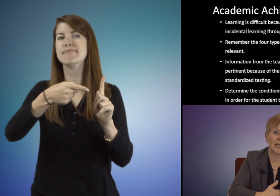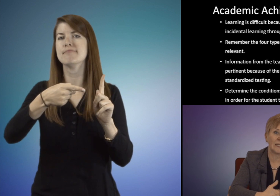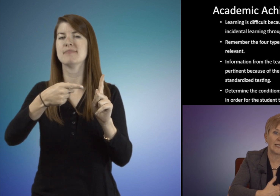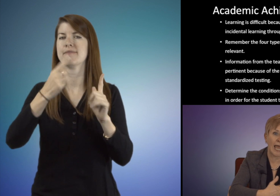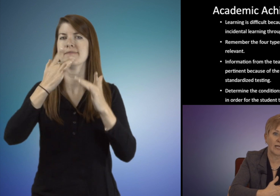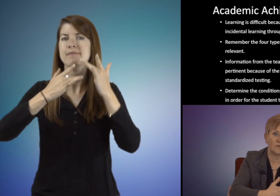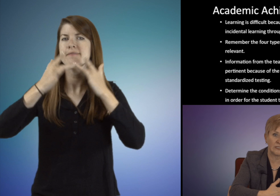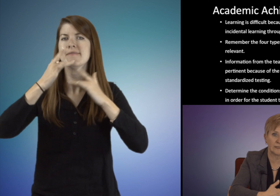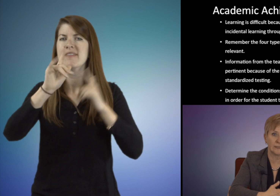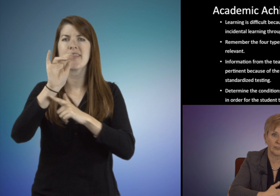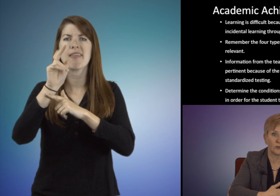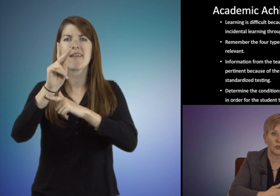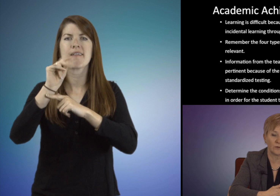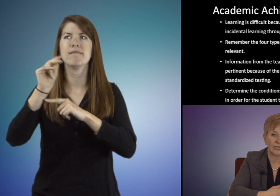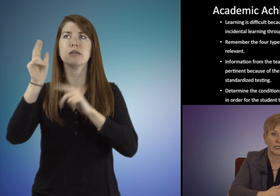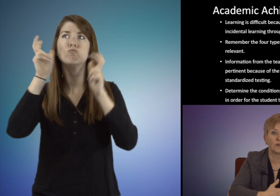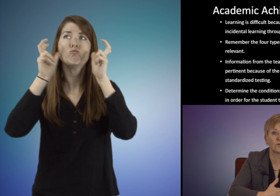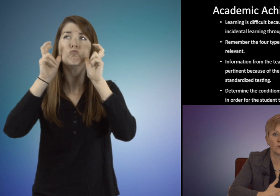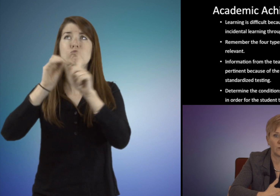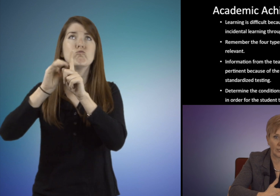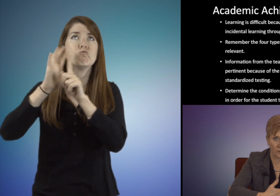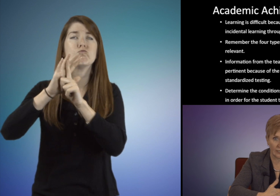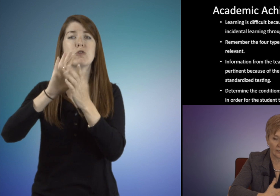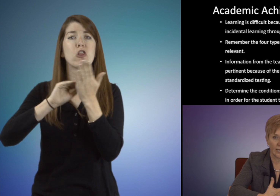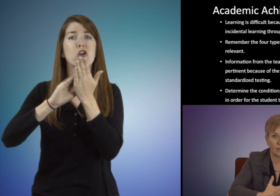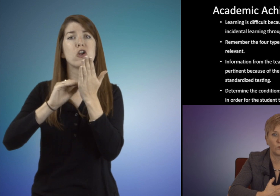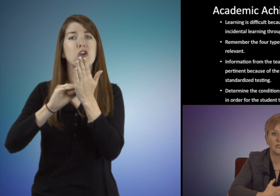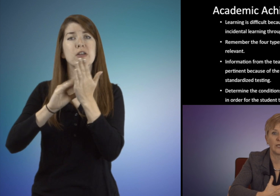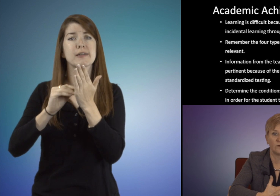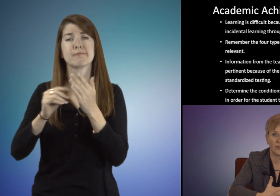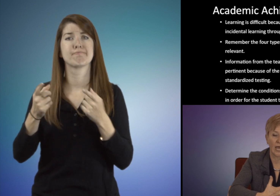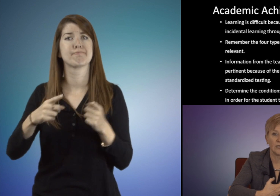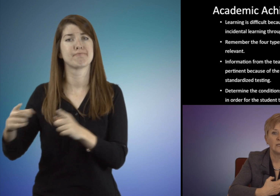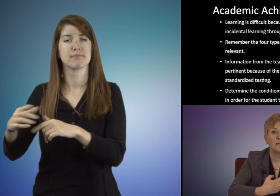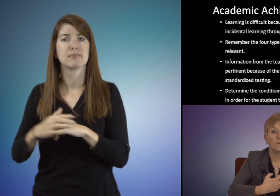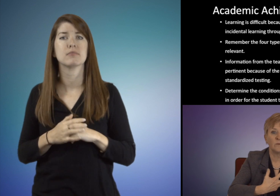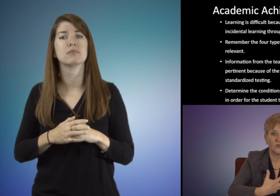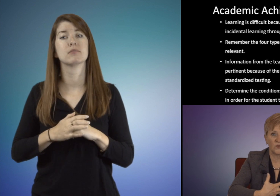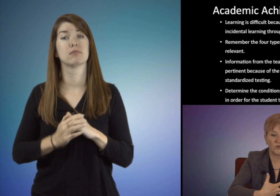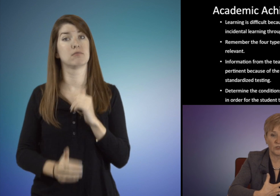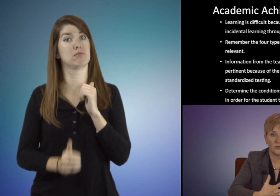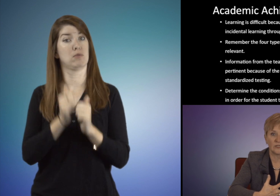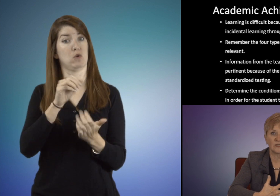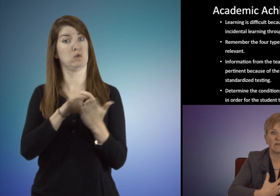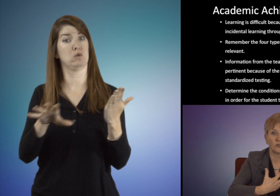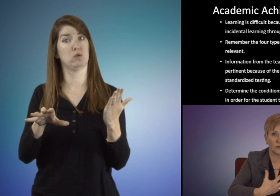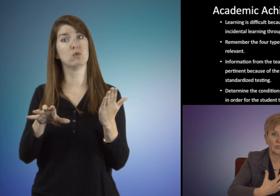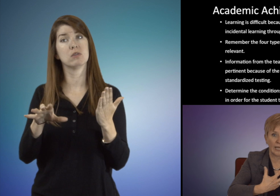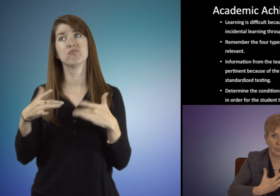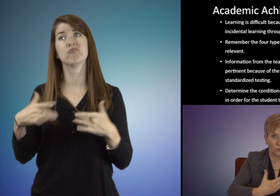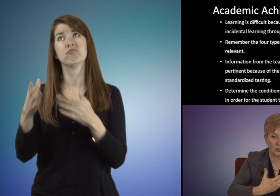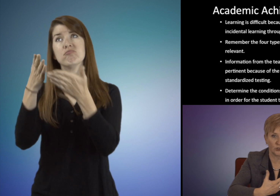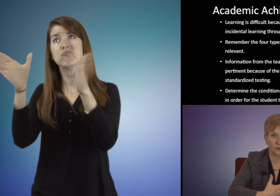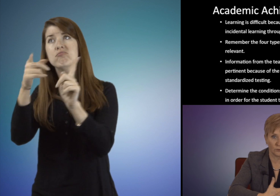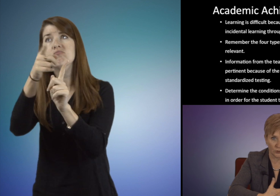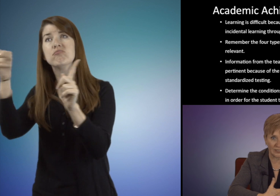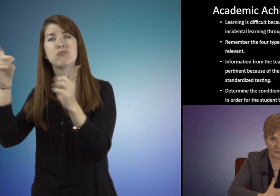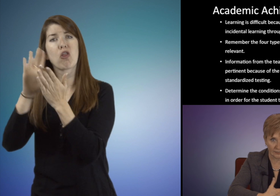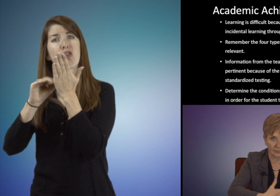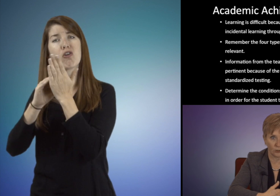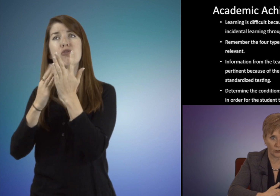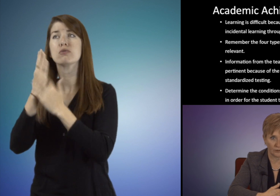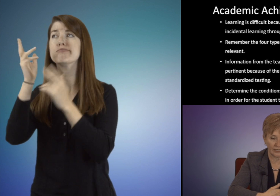have had a lack of incidental learning through hearing. And we know that most students have learned language